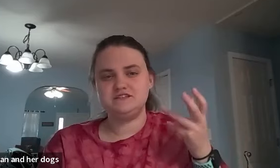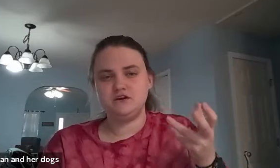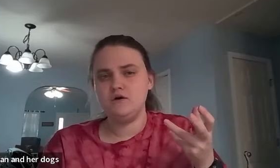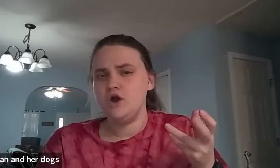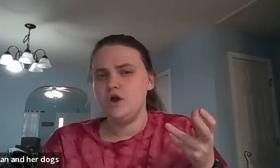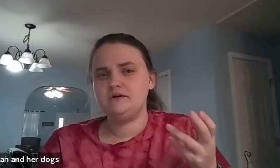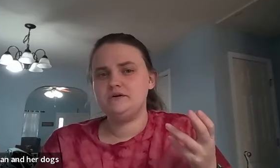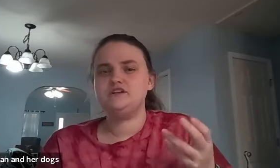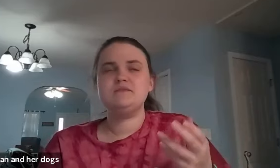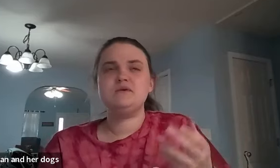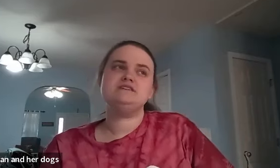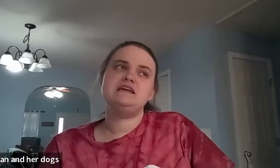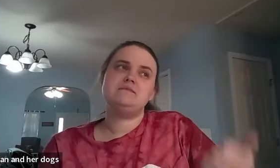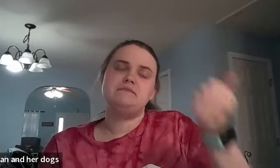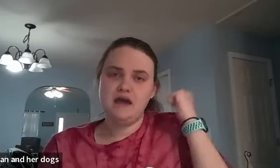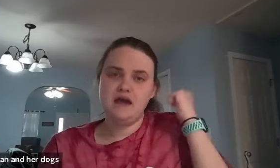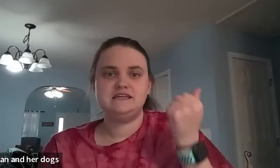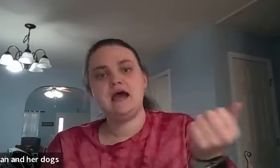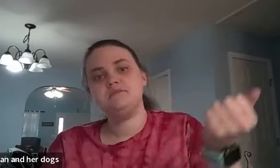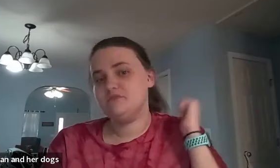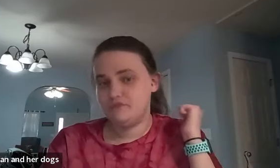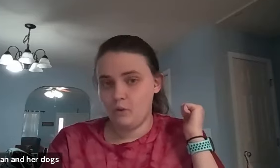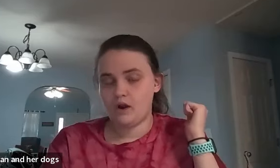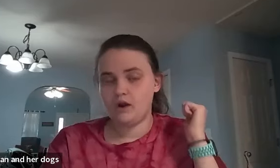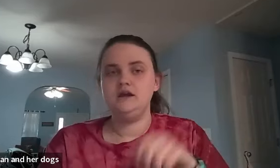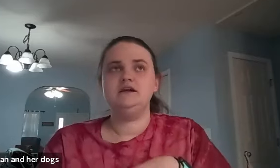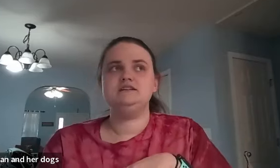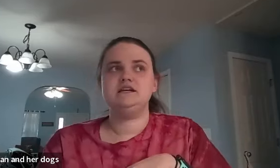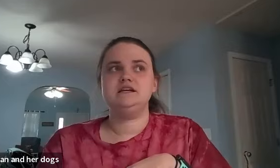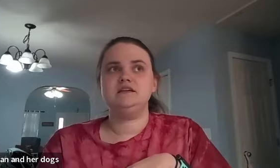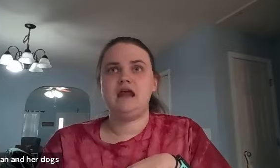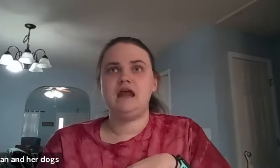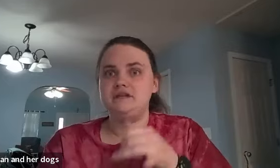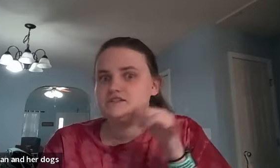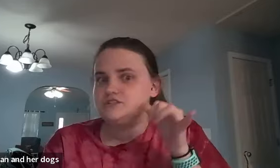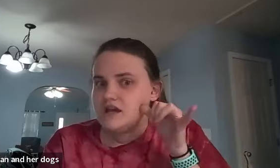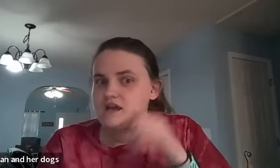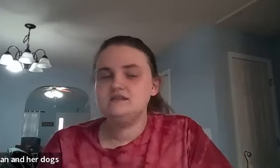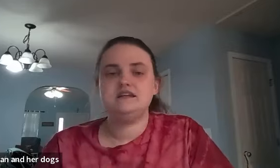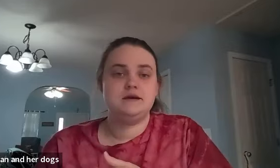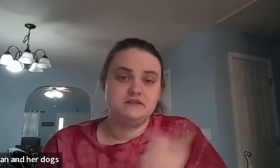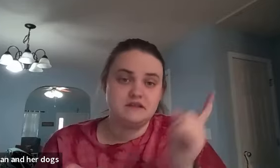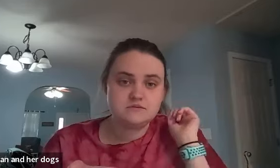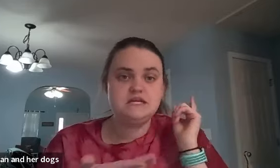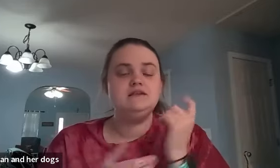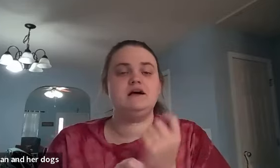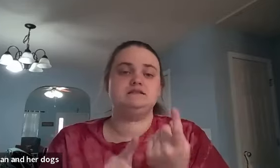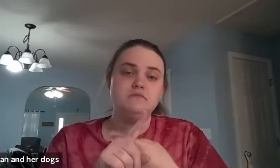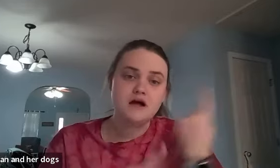hard to tell, okay, are you talking about when you say in the past, like it happened before? Did it happen yesterday? Did it happen last week, last